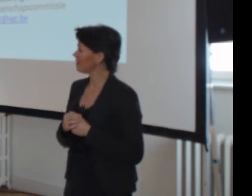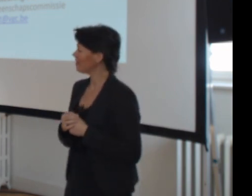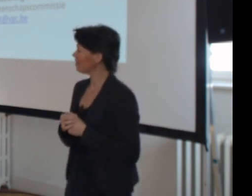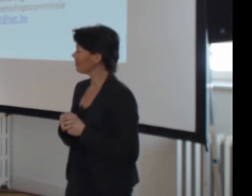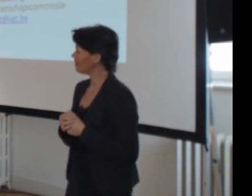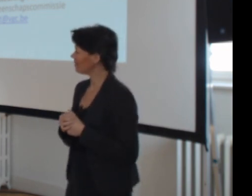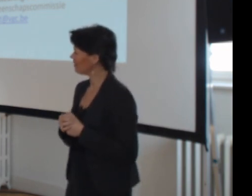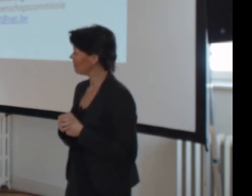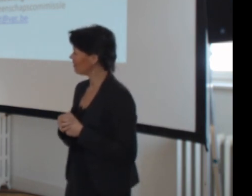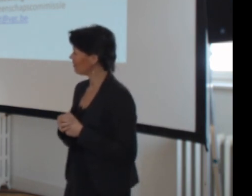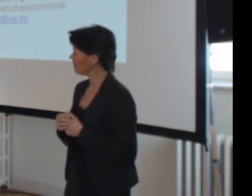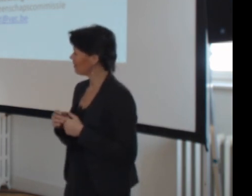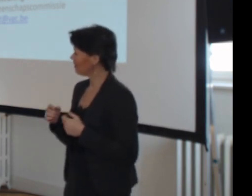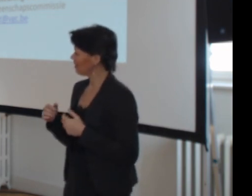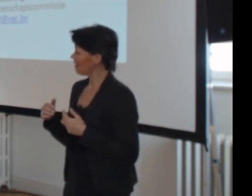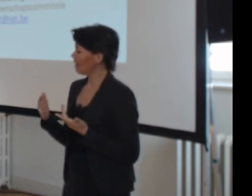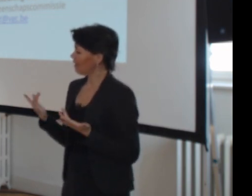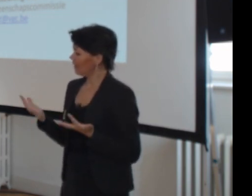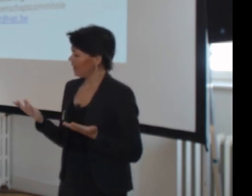and